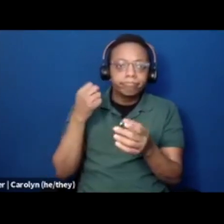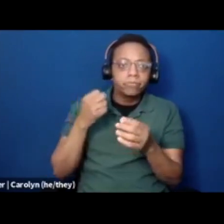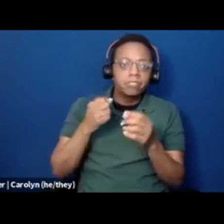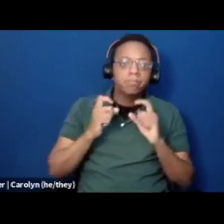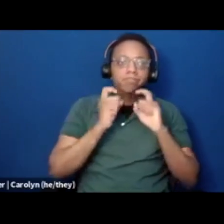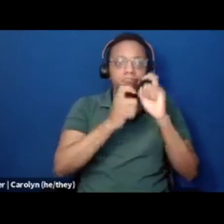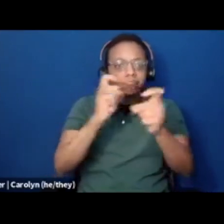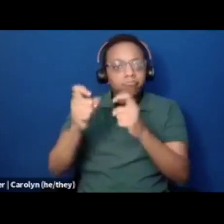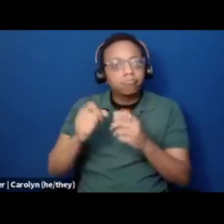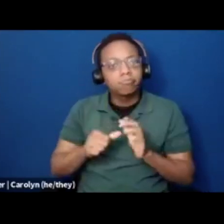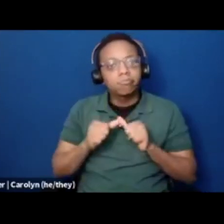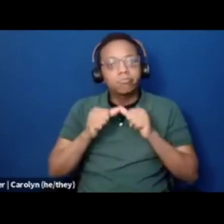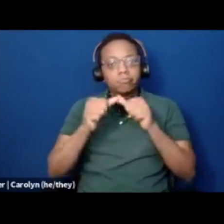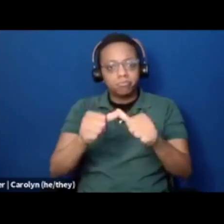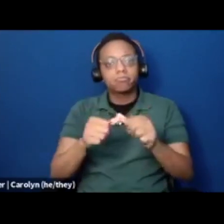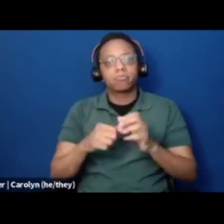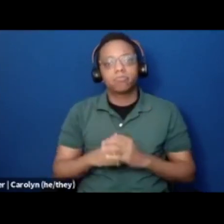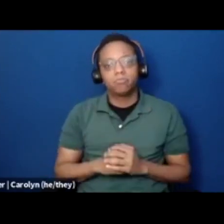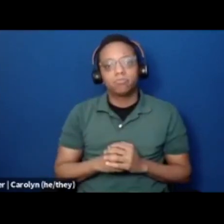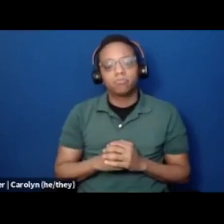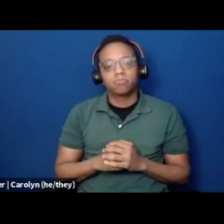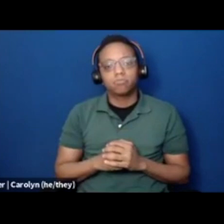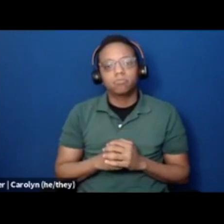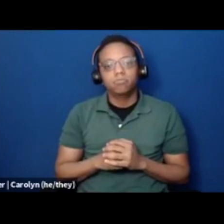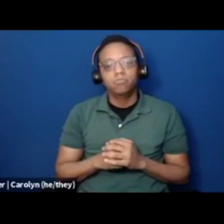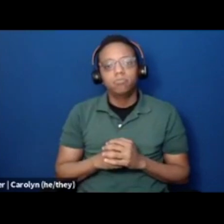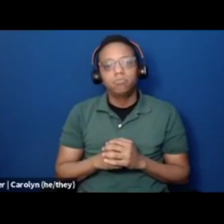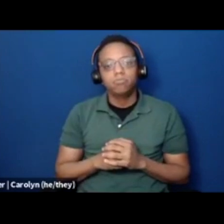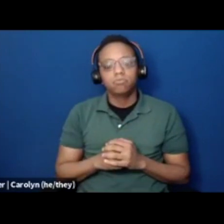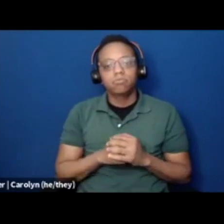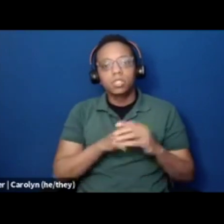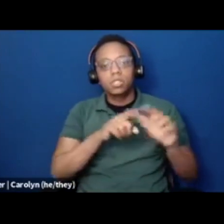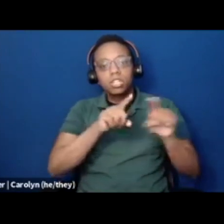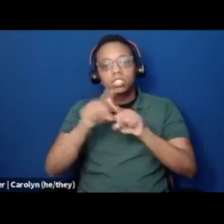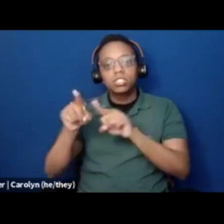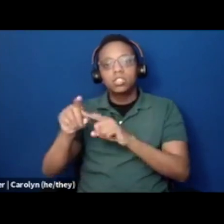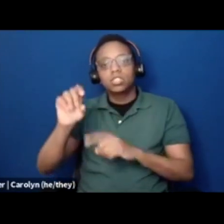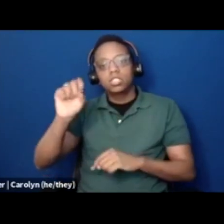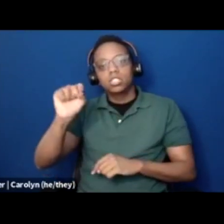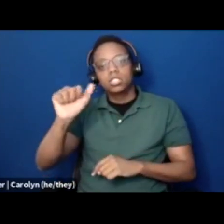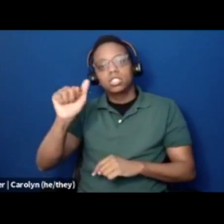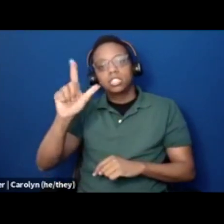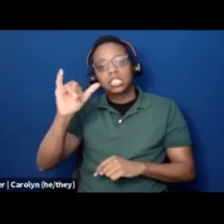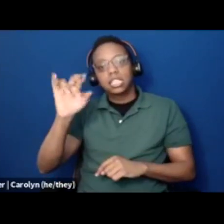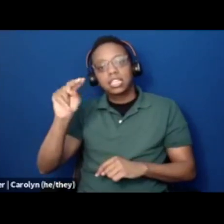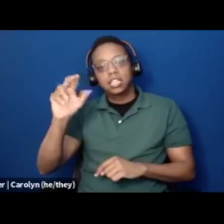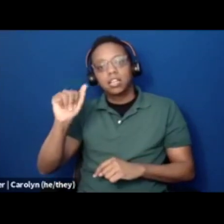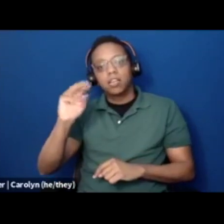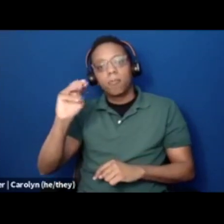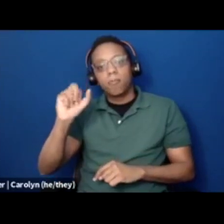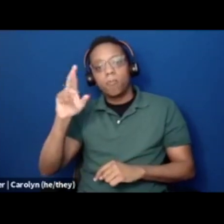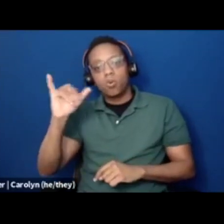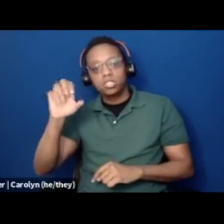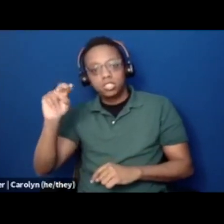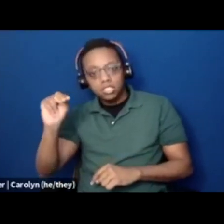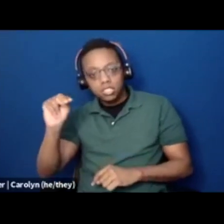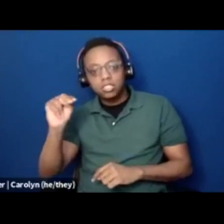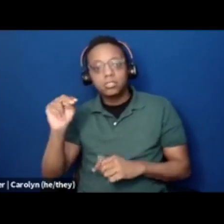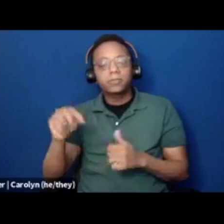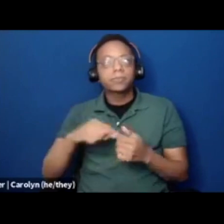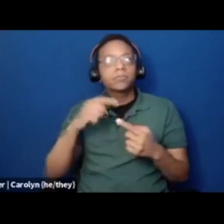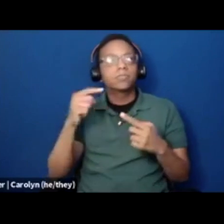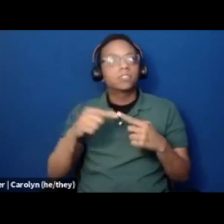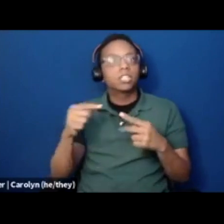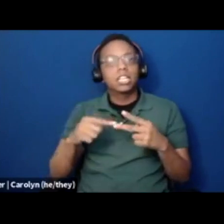Selena Morrison, our executive director of Pennsylvania's LGBTQ Commission, Naima Sanchez of ACLU, and also